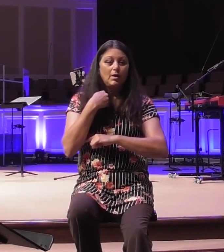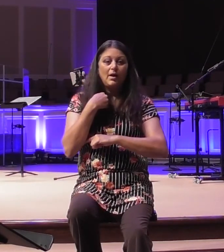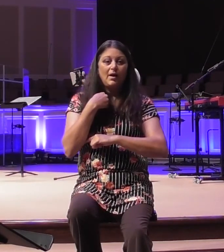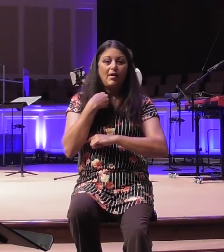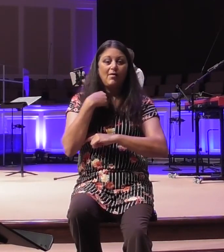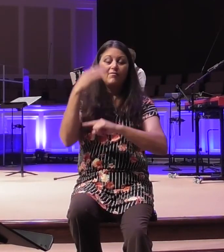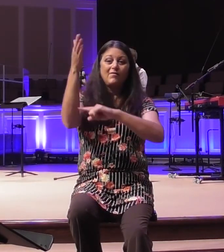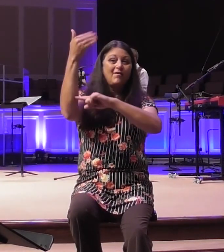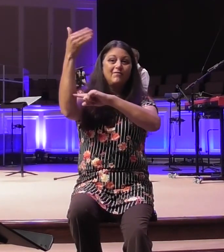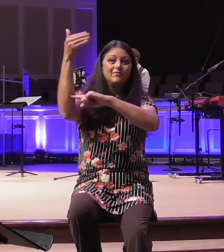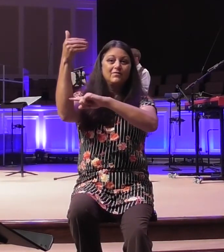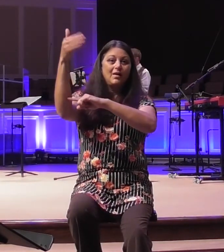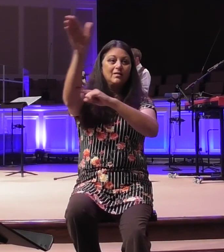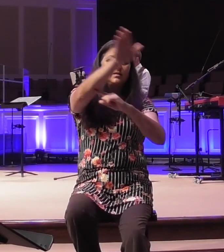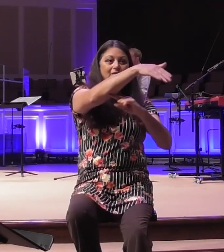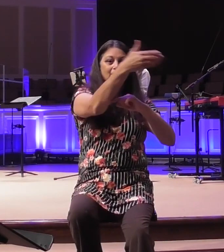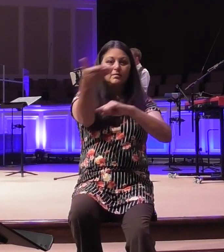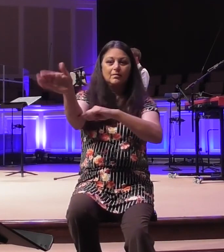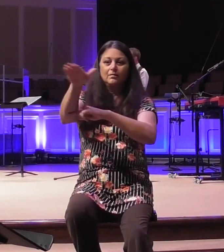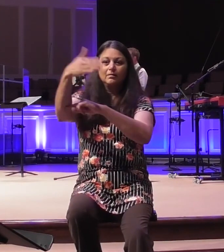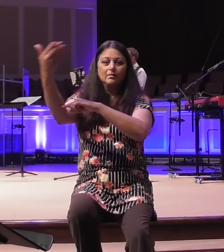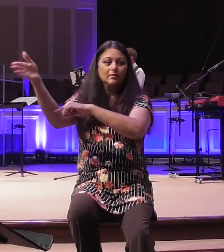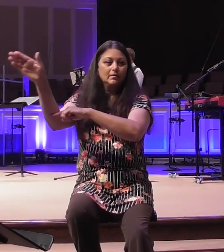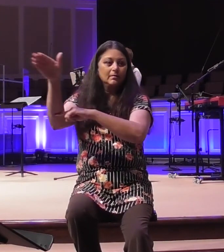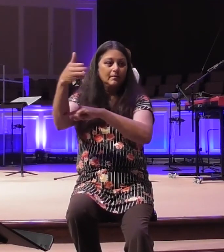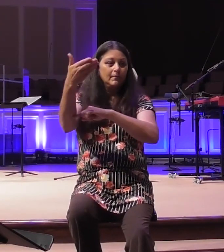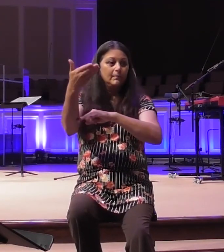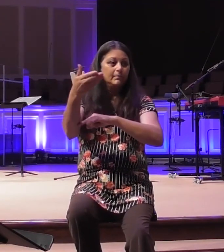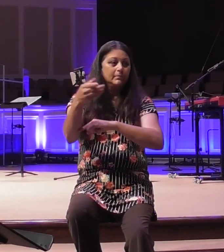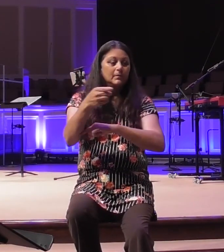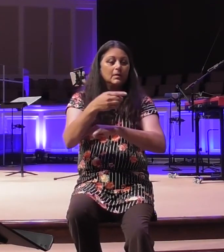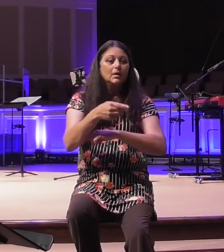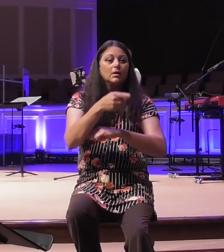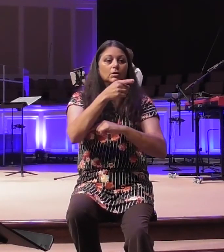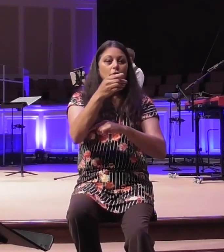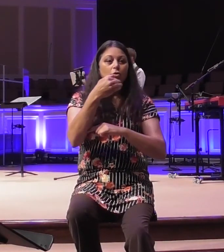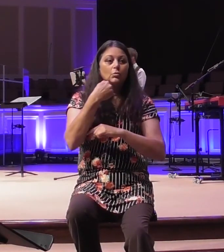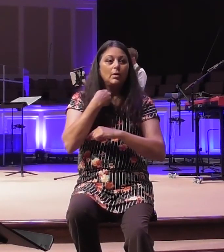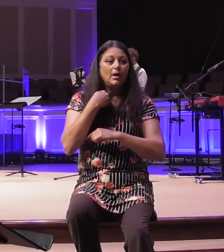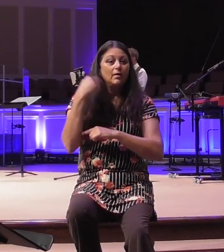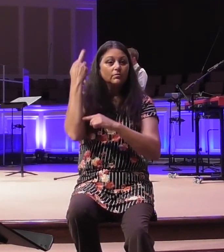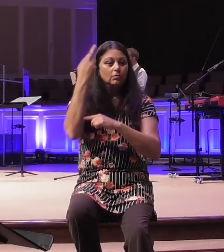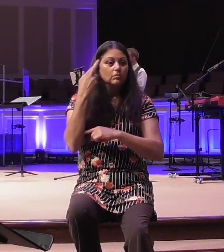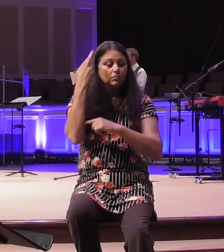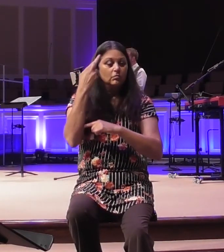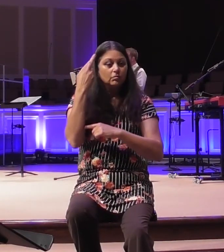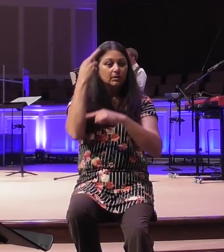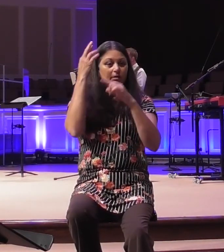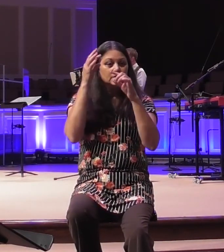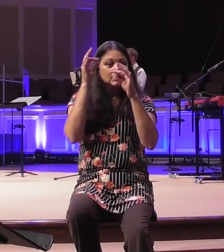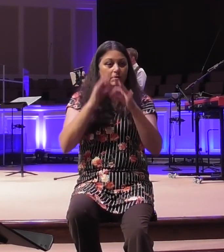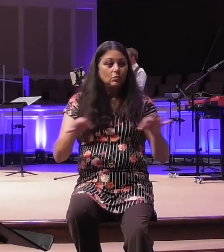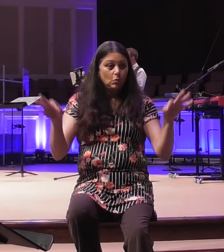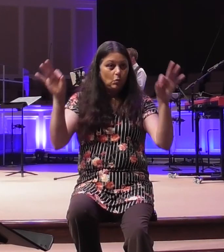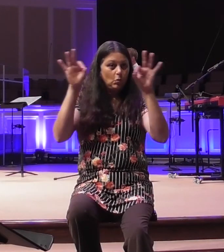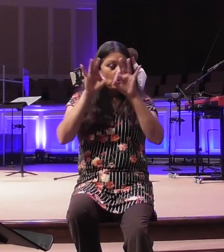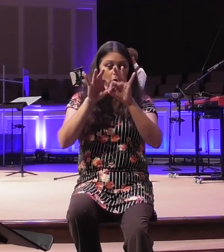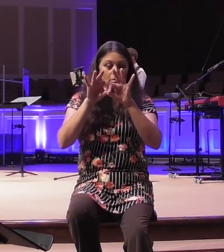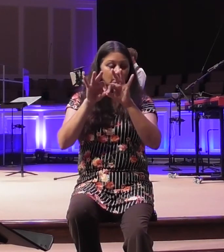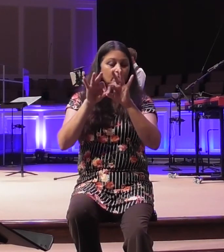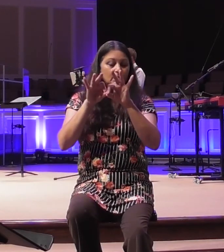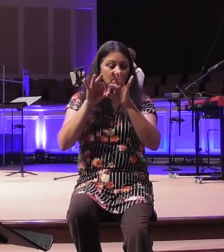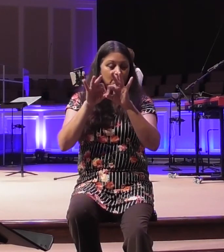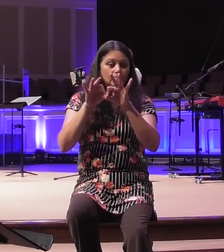a purpose worthy of your whole life. even of laying your life down.